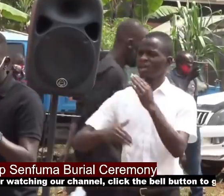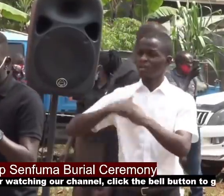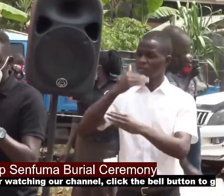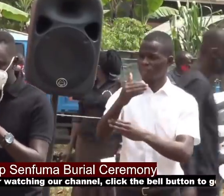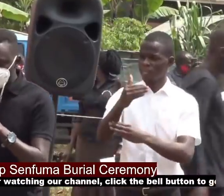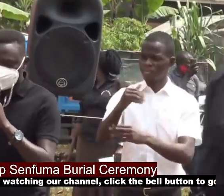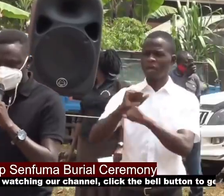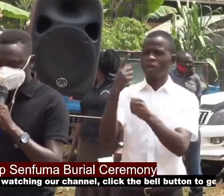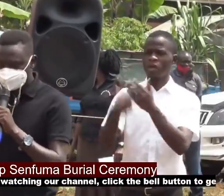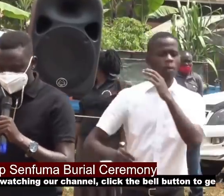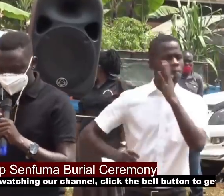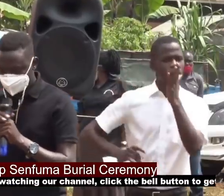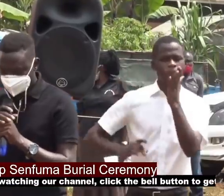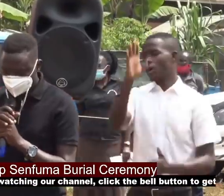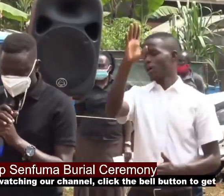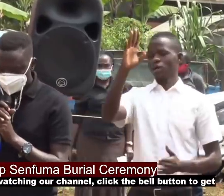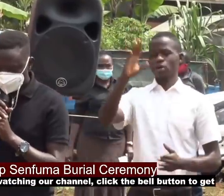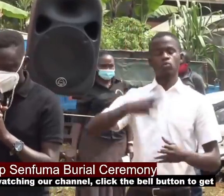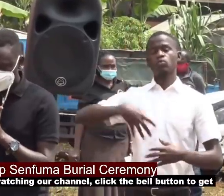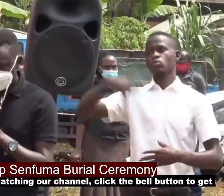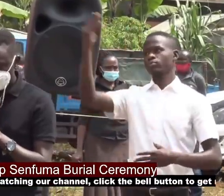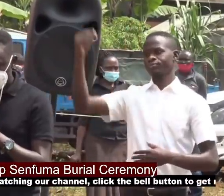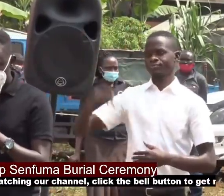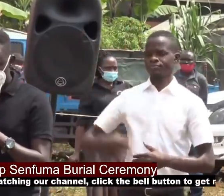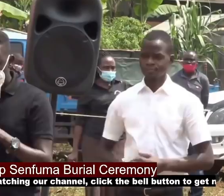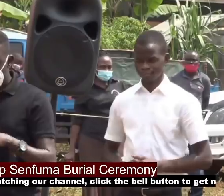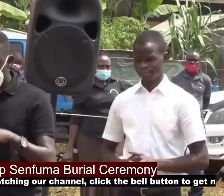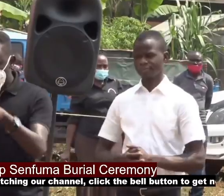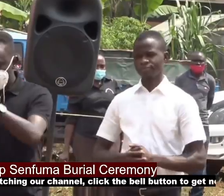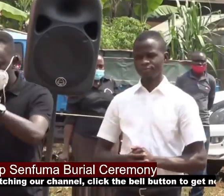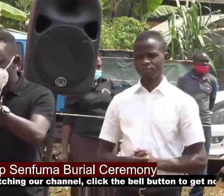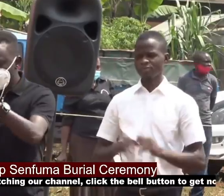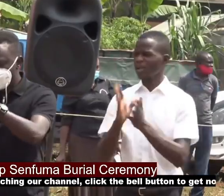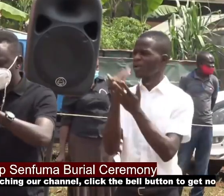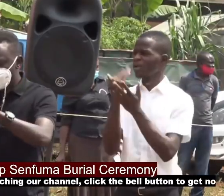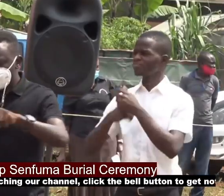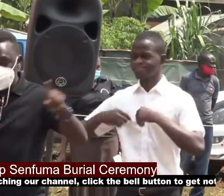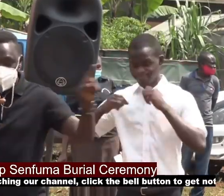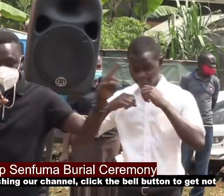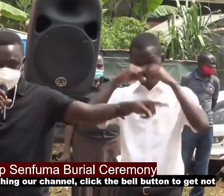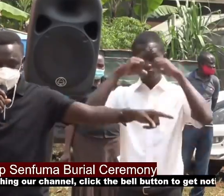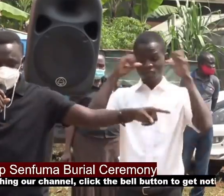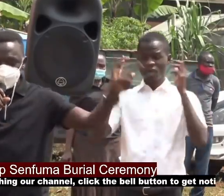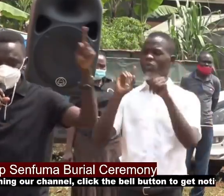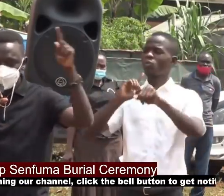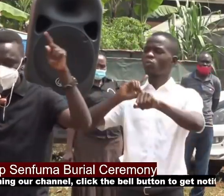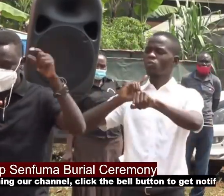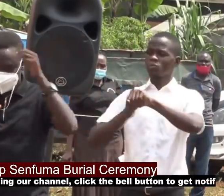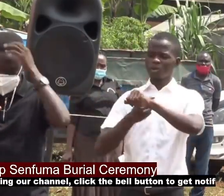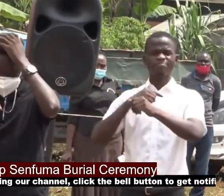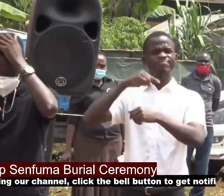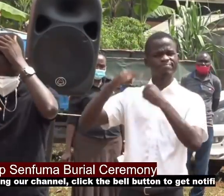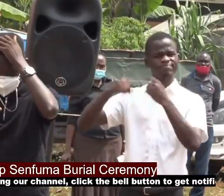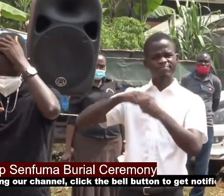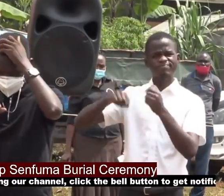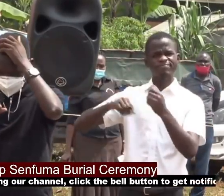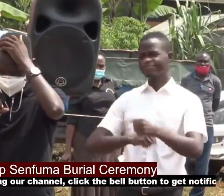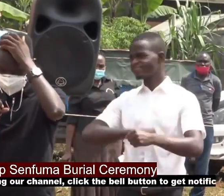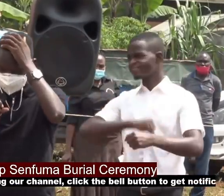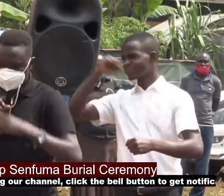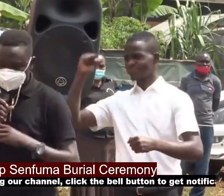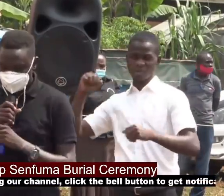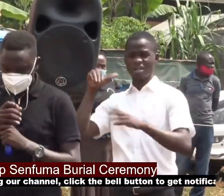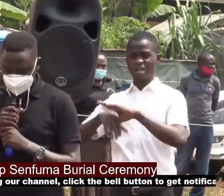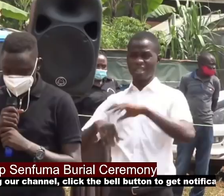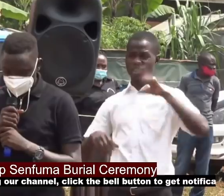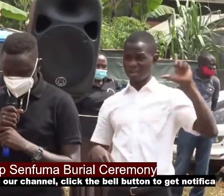revolutions. Then it throws you. Then neriyo kali kukasuka. Nazoko kali netoloza ngaliagala kunkanyuga kokono. By the time I woke